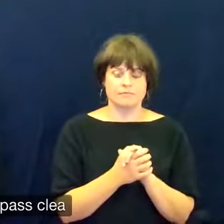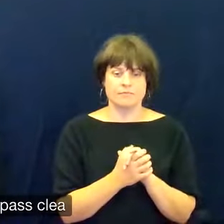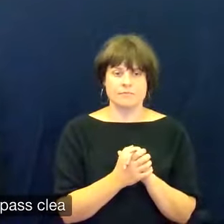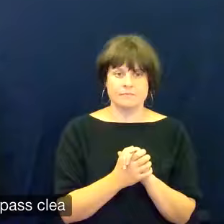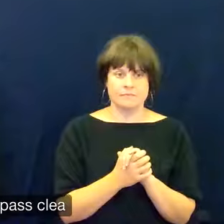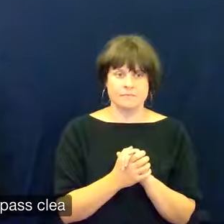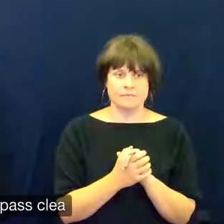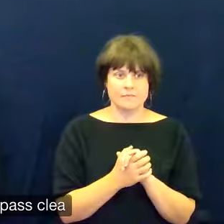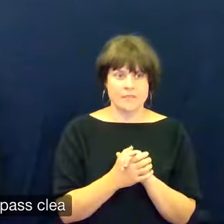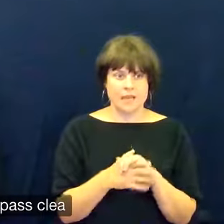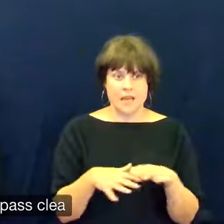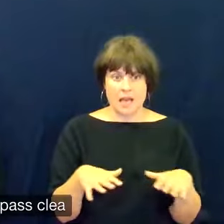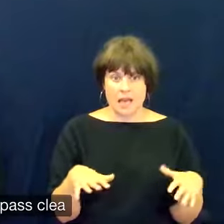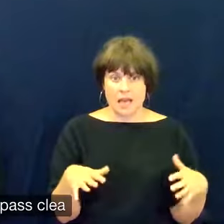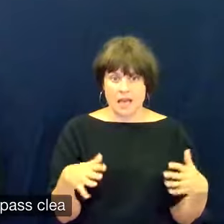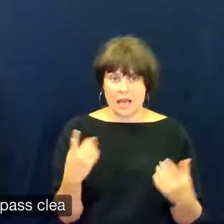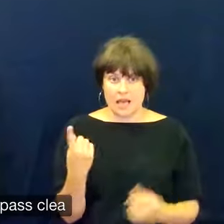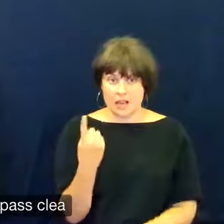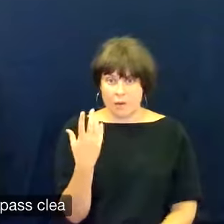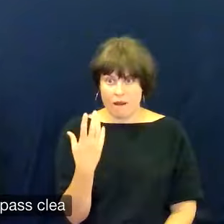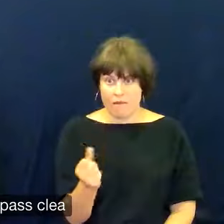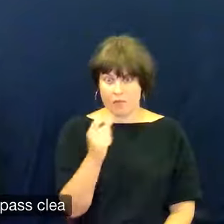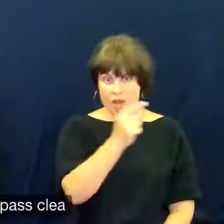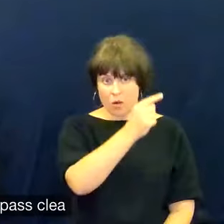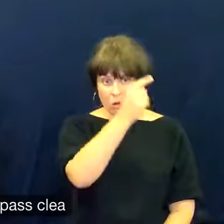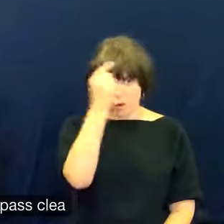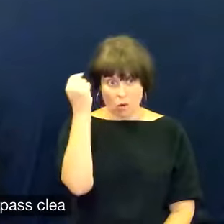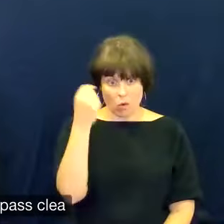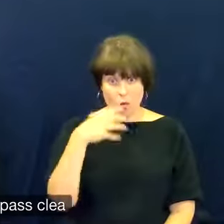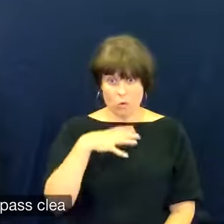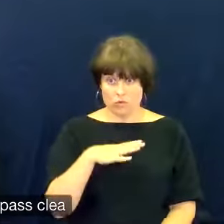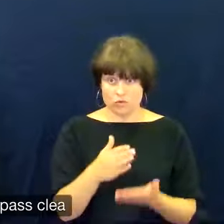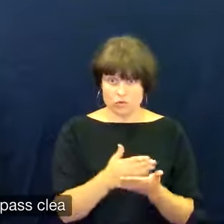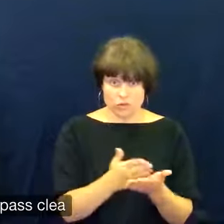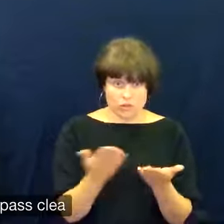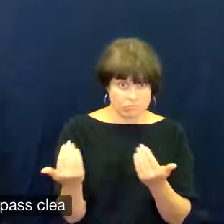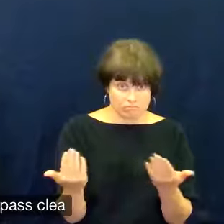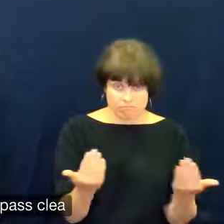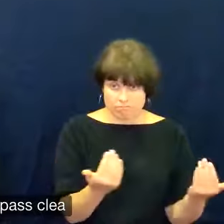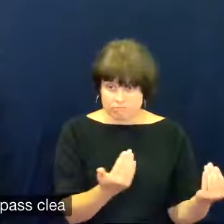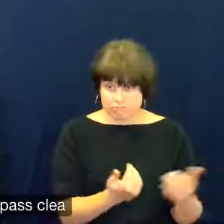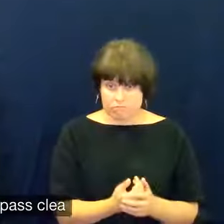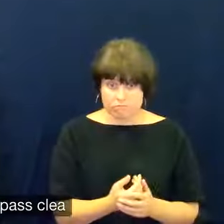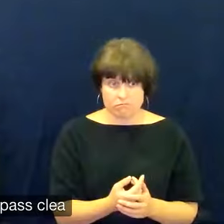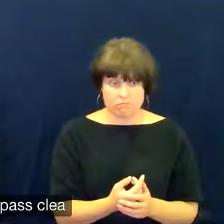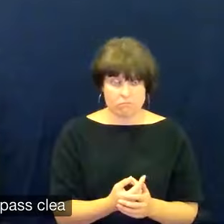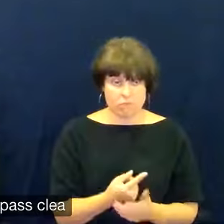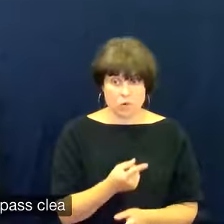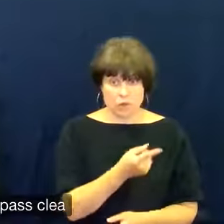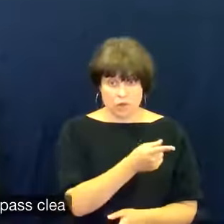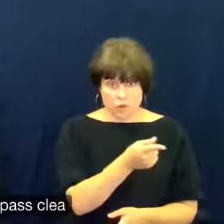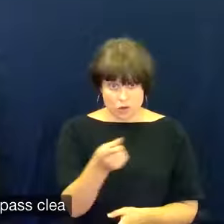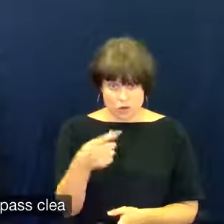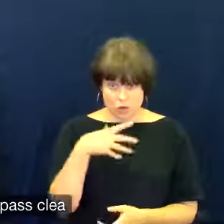Does anybody else have a goal they'd like to share? Or do they even want to type